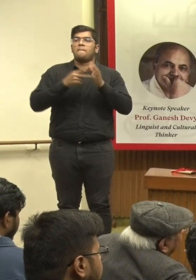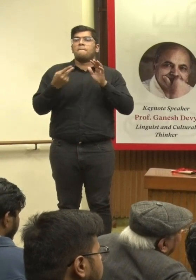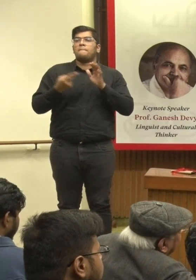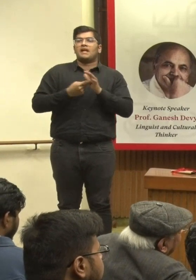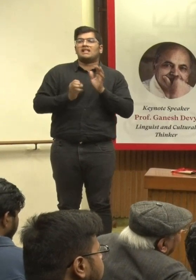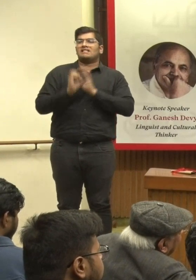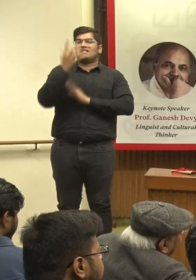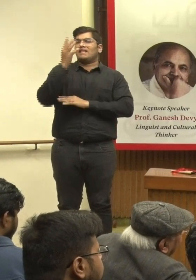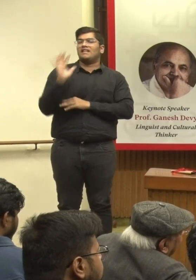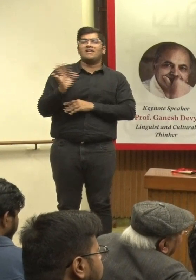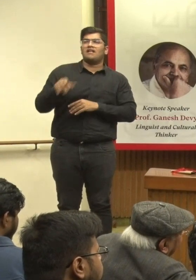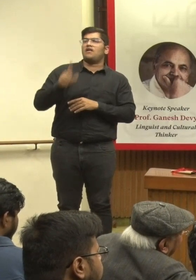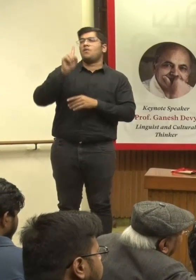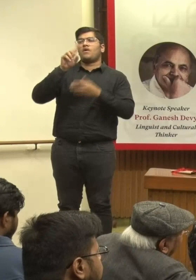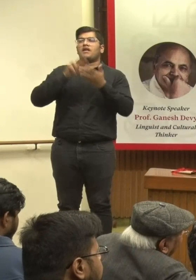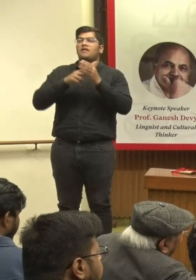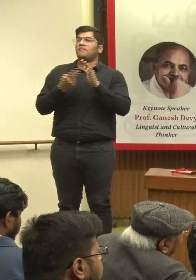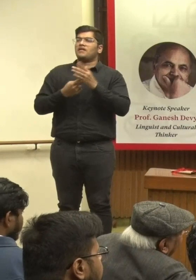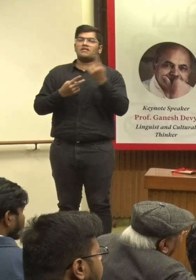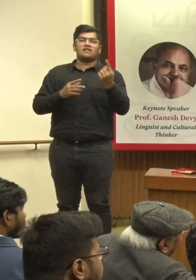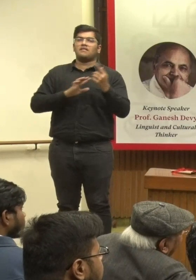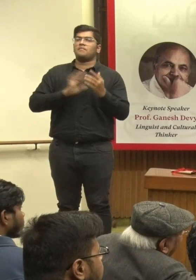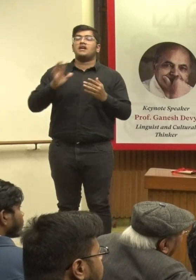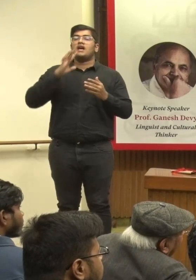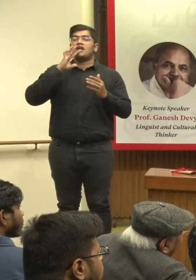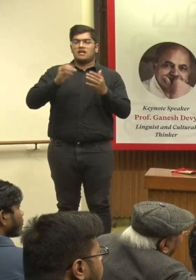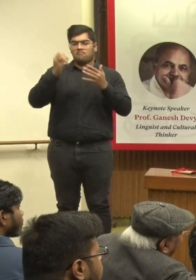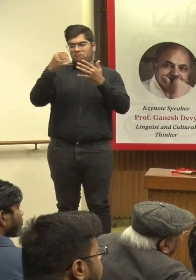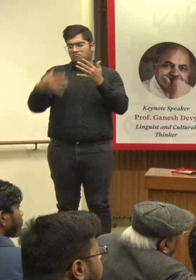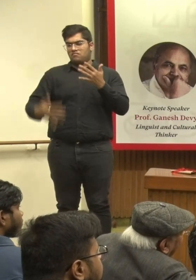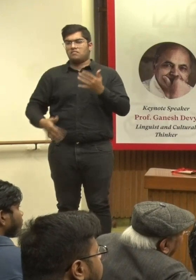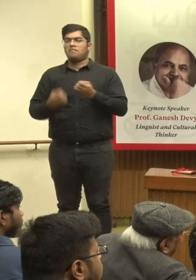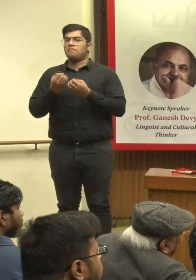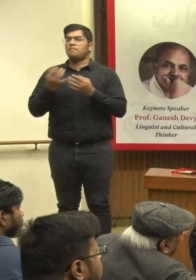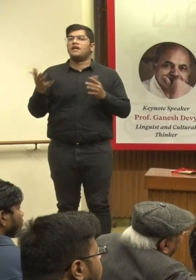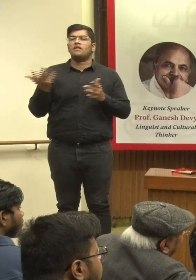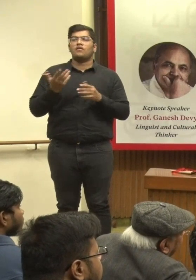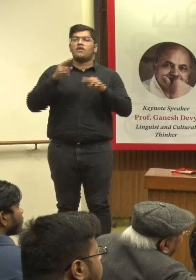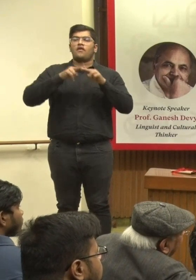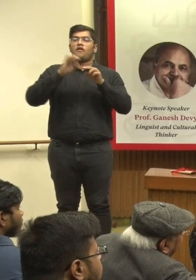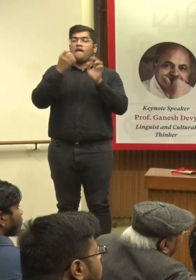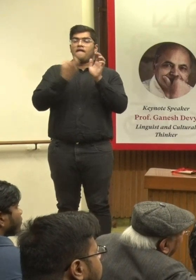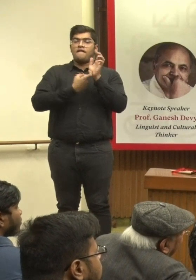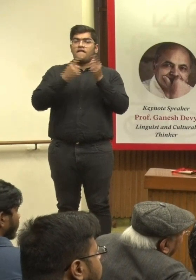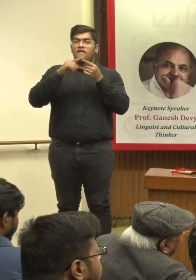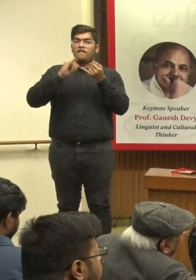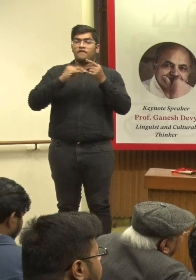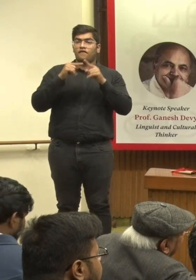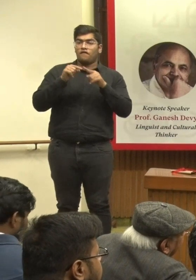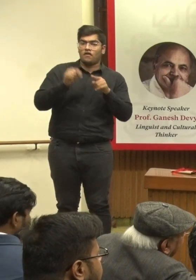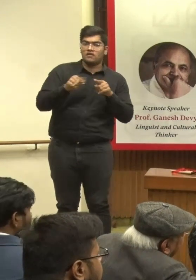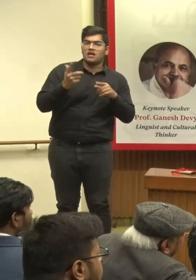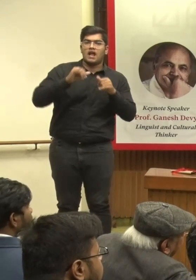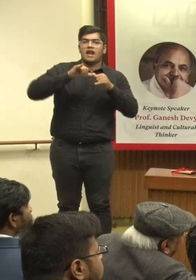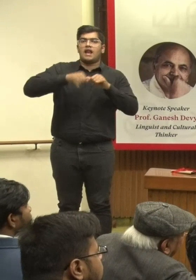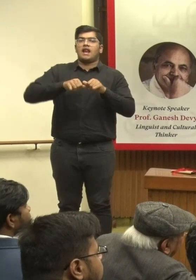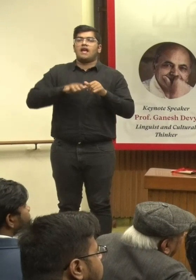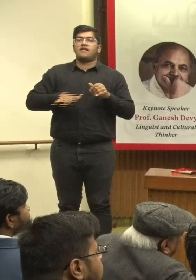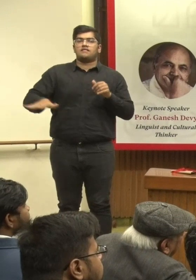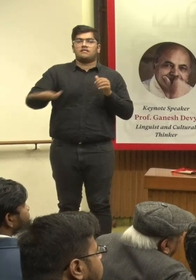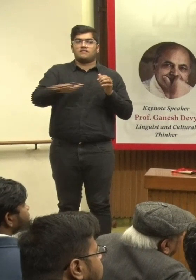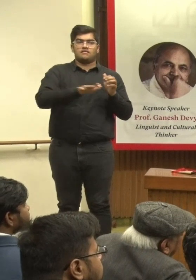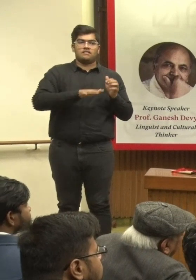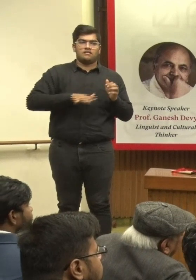is only one of the meanings. The meaning is forest is land. That is the meaning. Is the